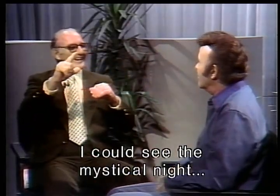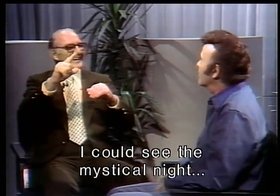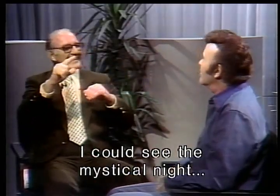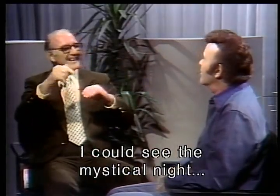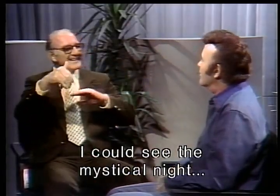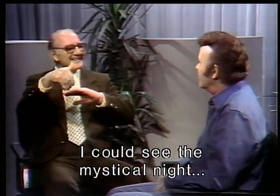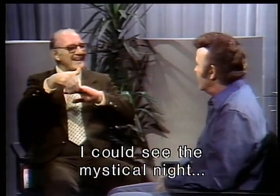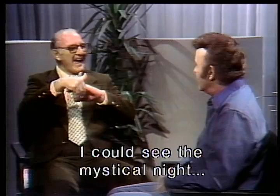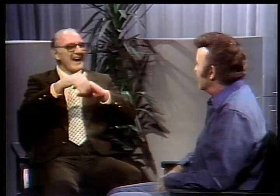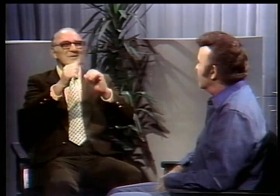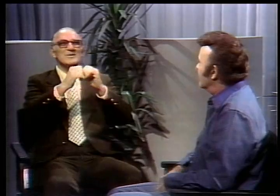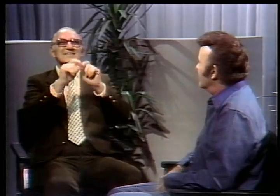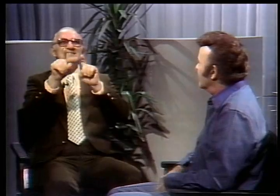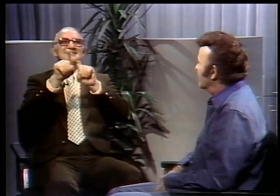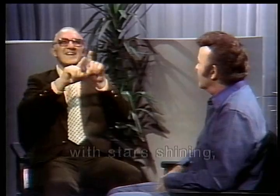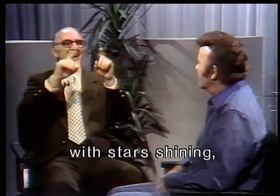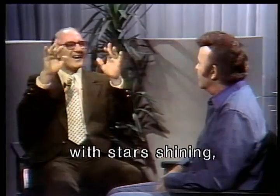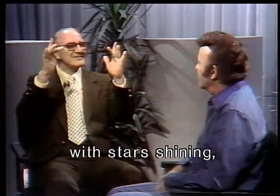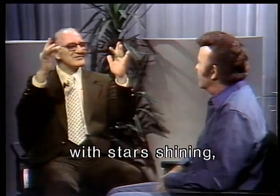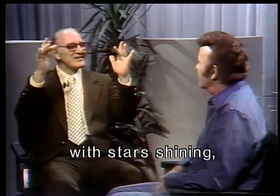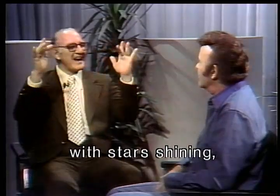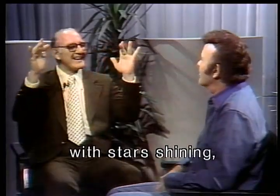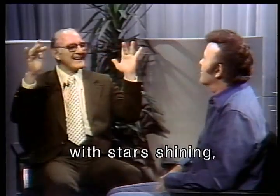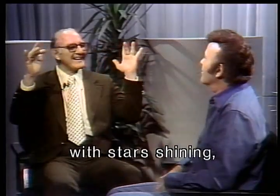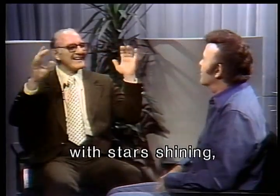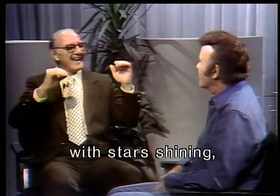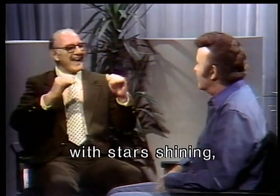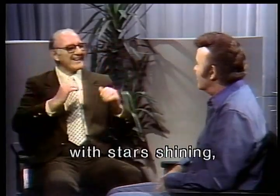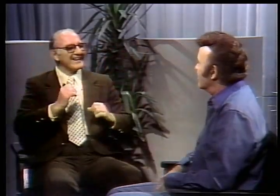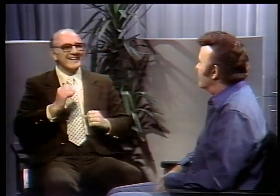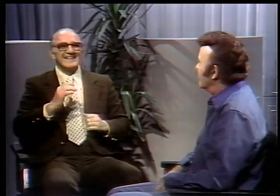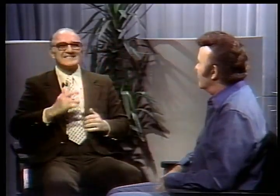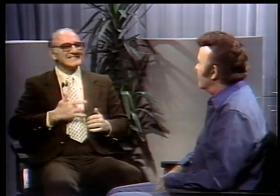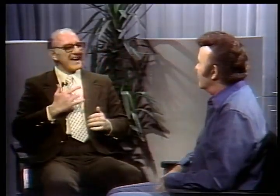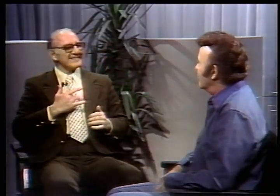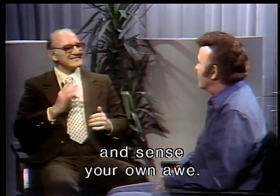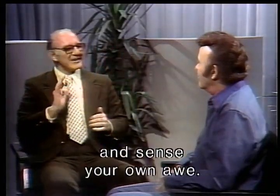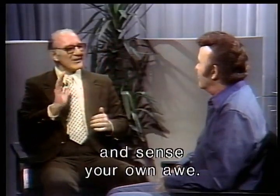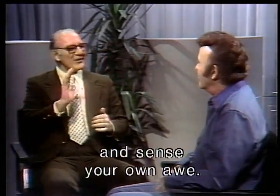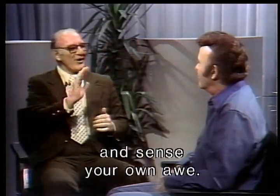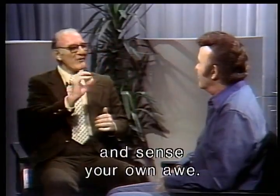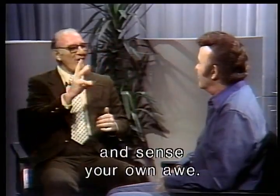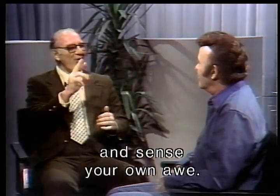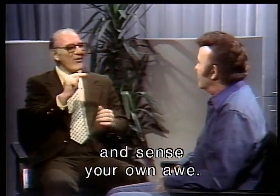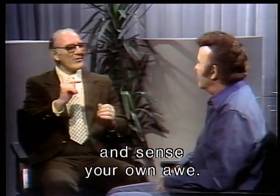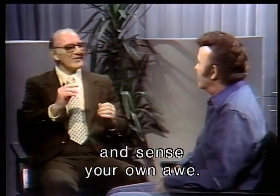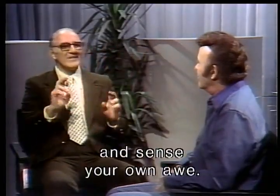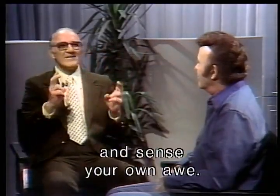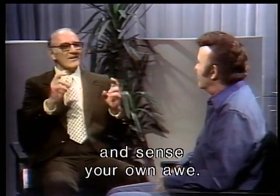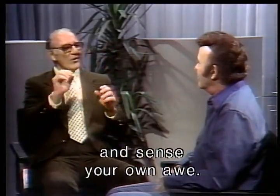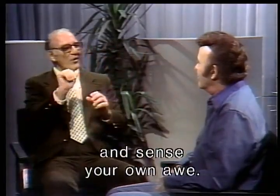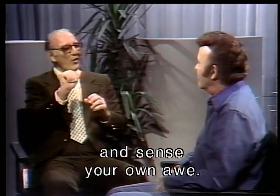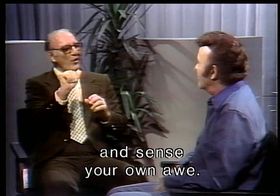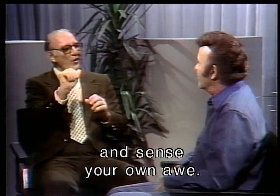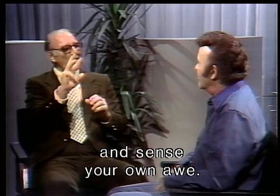mystical night with stars shining and sense your own